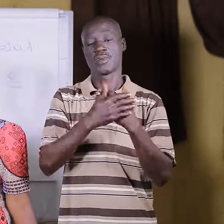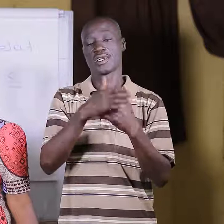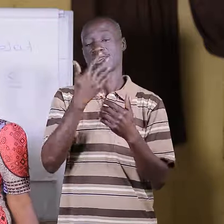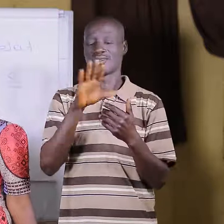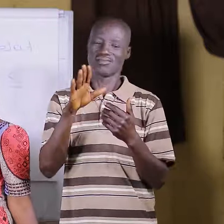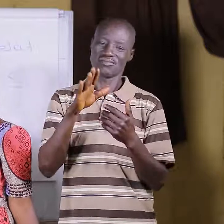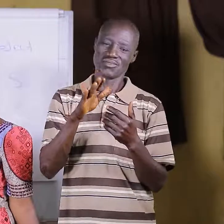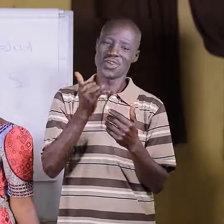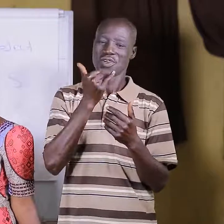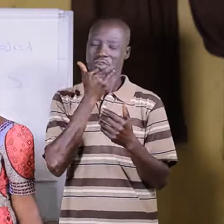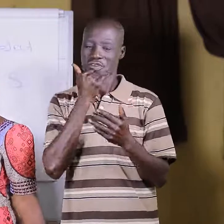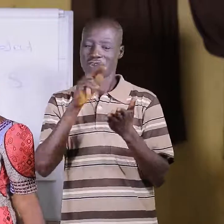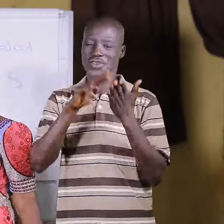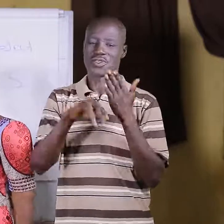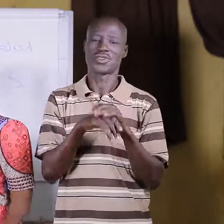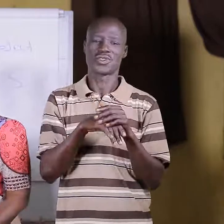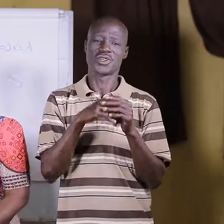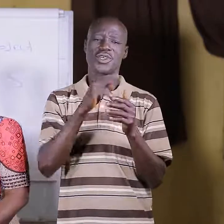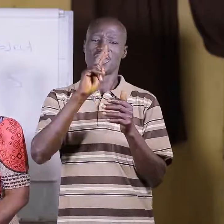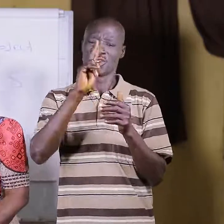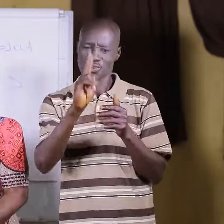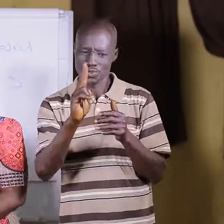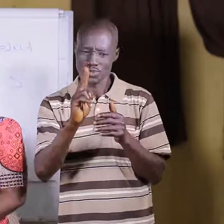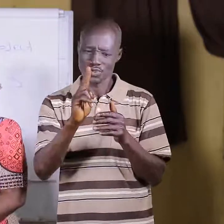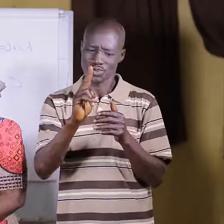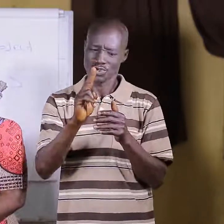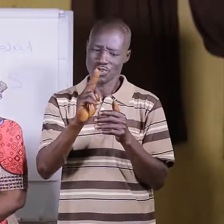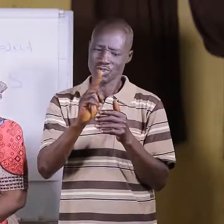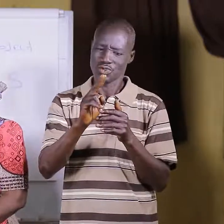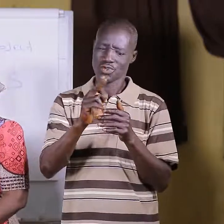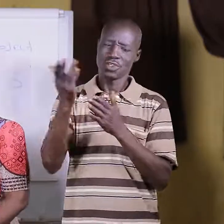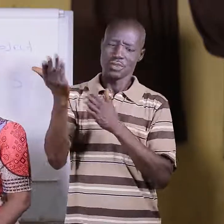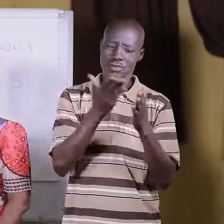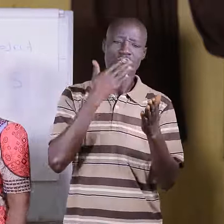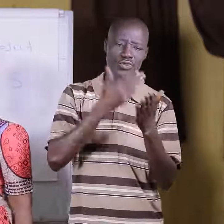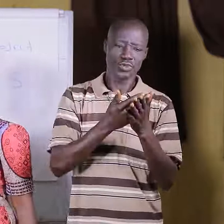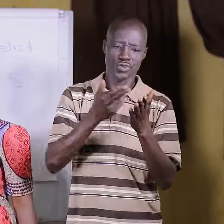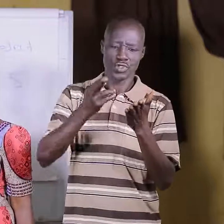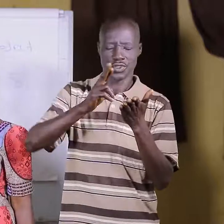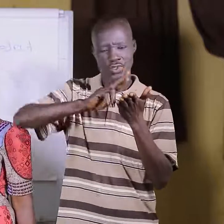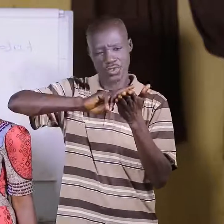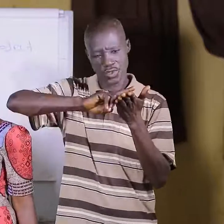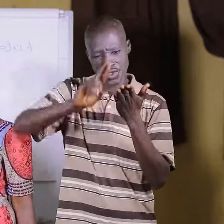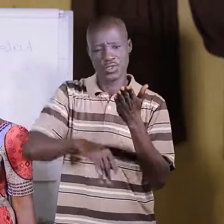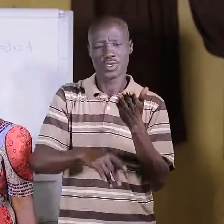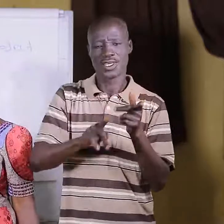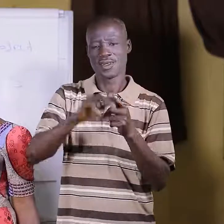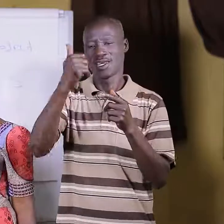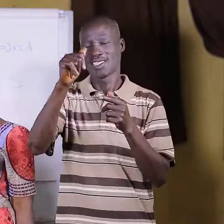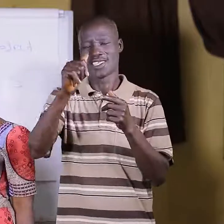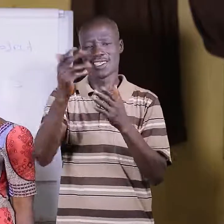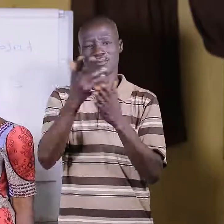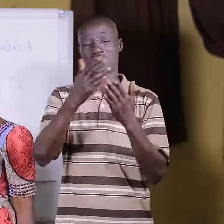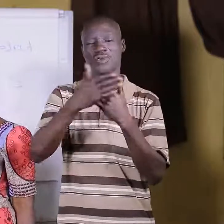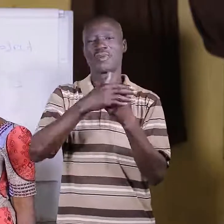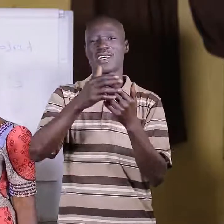positive, relying on God, while 10 were negative in their report because they felt they can face those